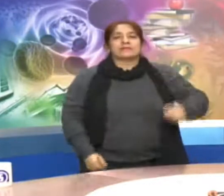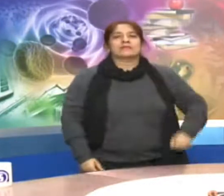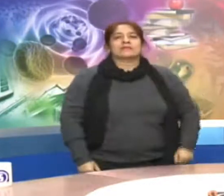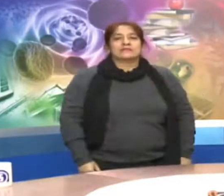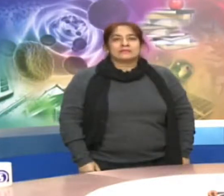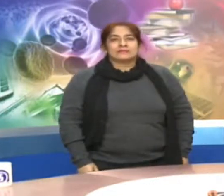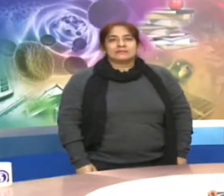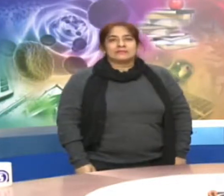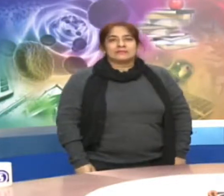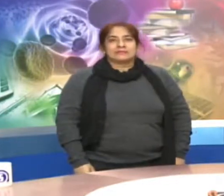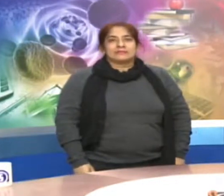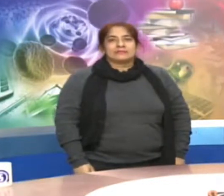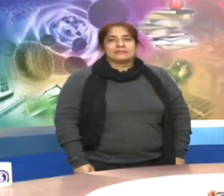consumer.